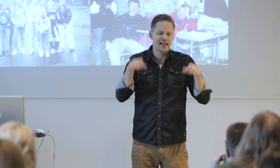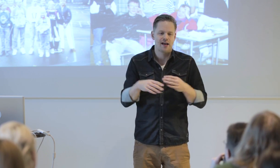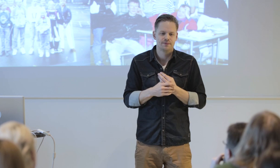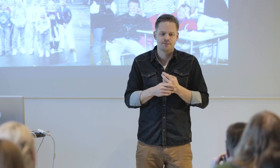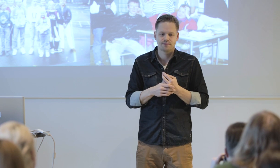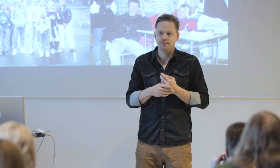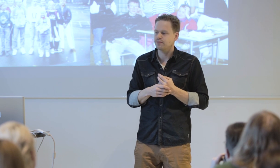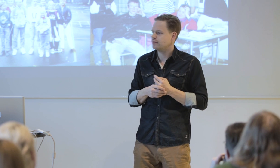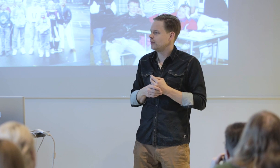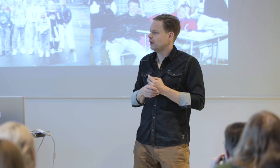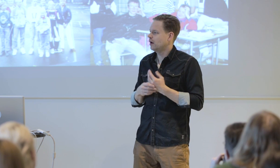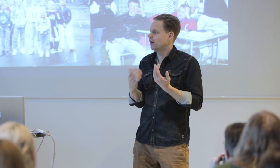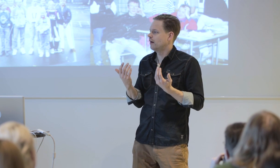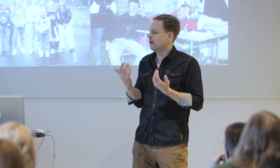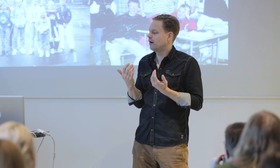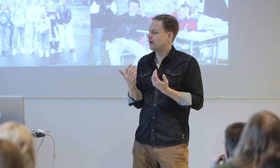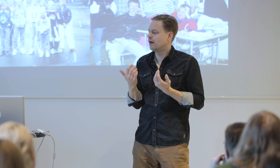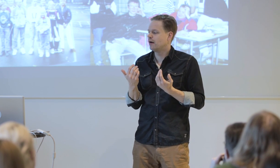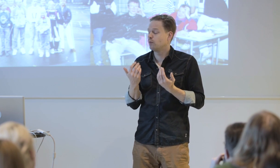And there's hundreds of songs that I've translated.